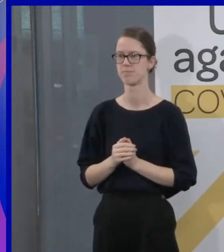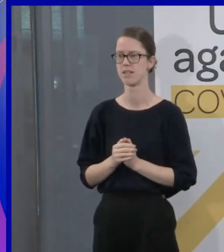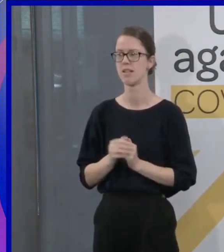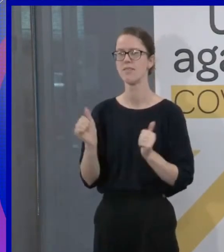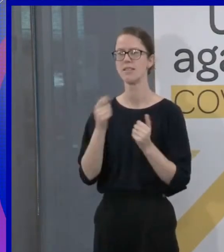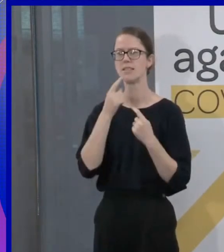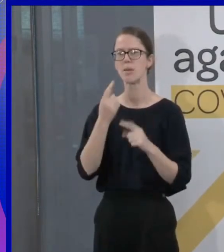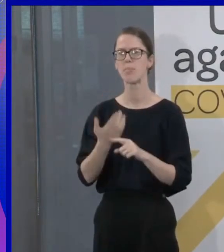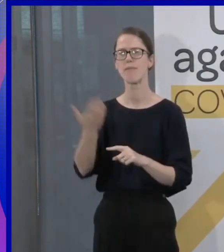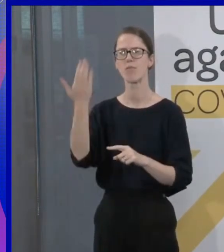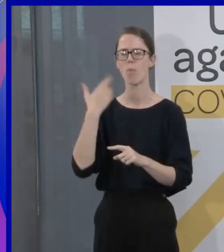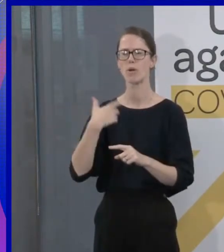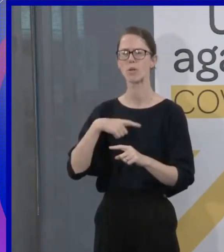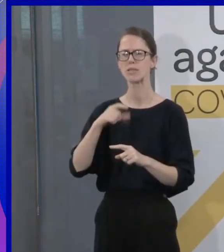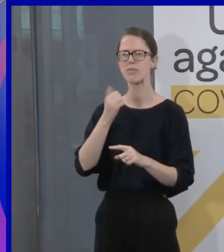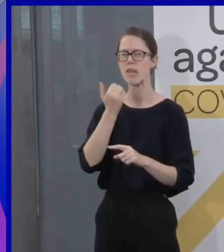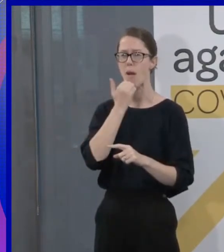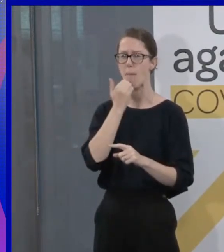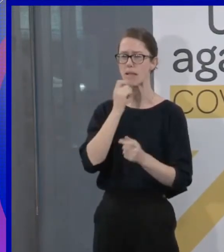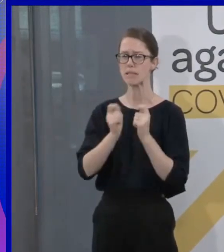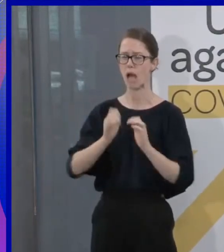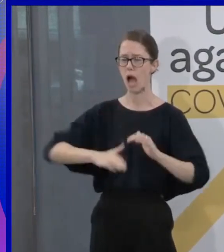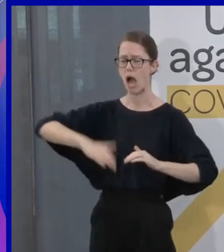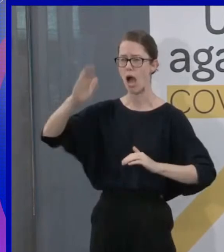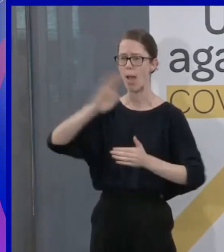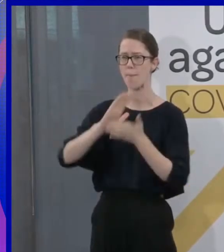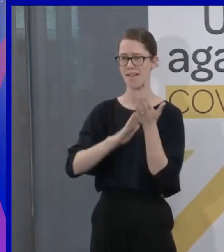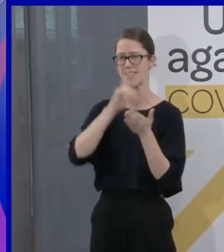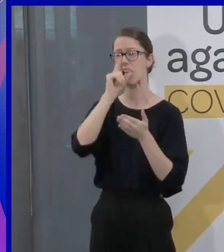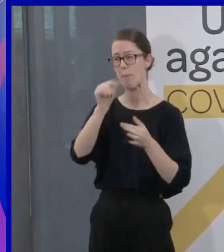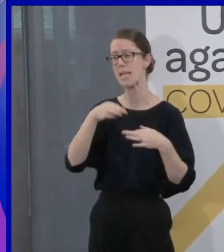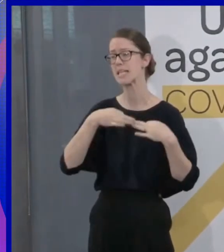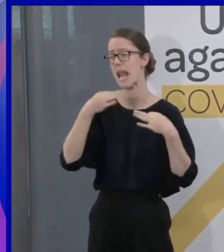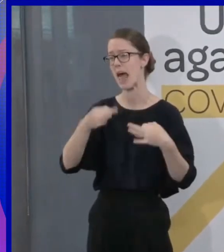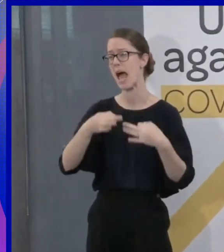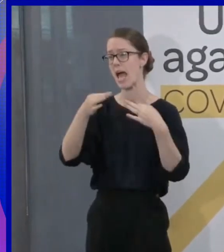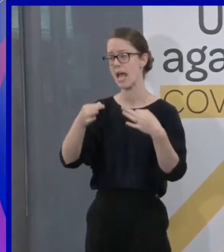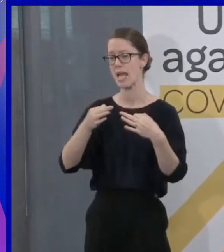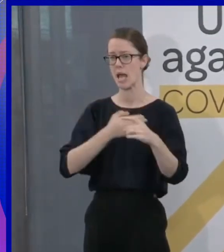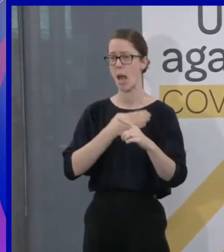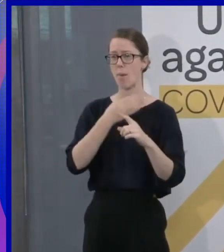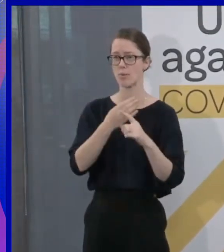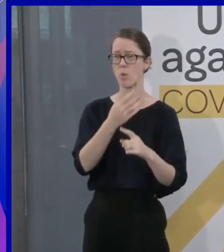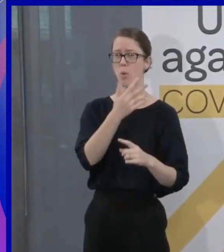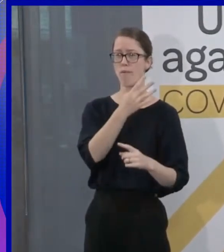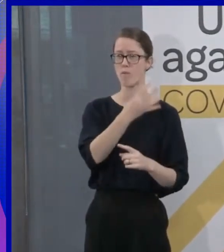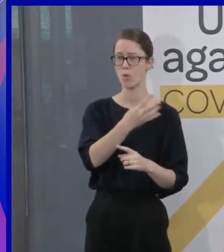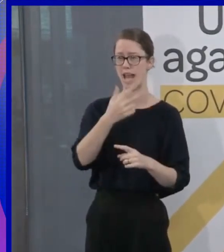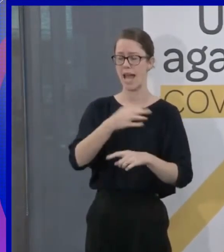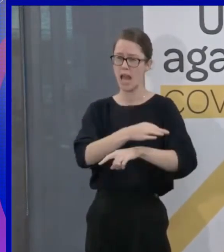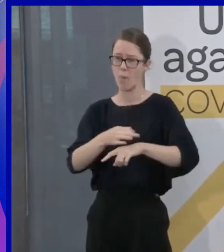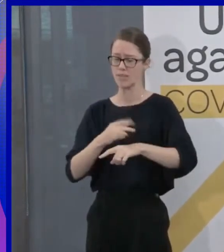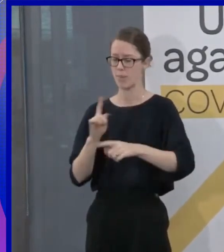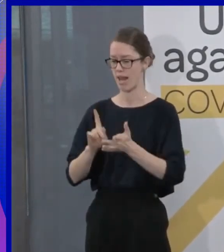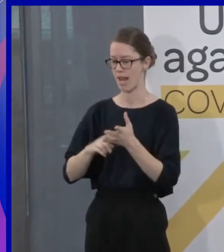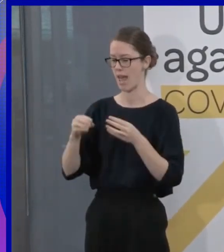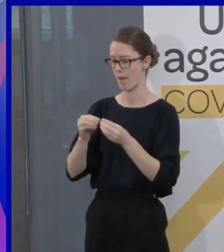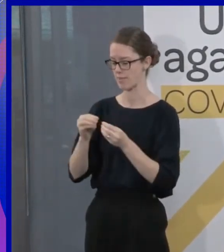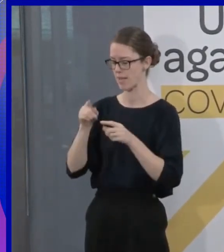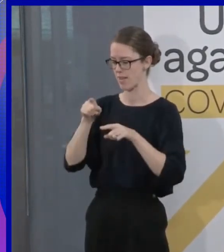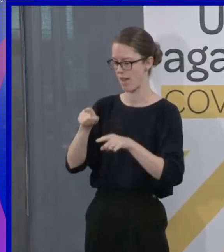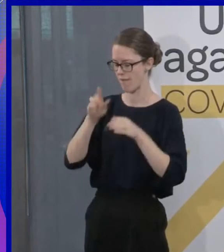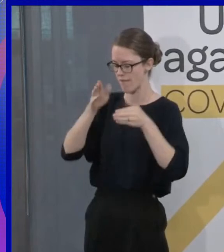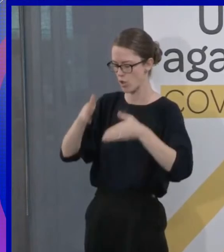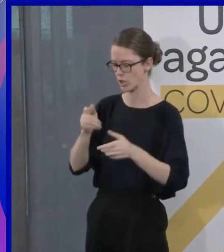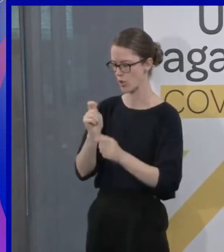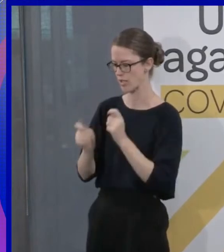because of the high volumes, there can be delays in processing at the labs of up to 48 hours, but the labs continue to prioritise